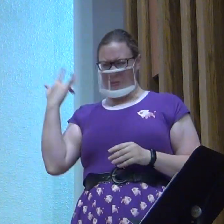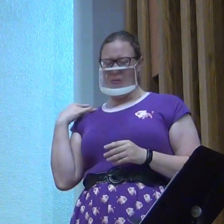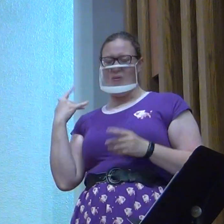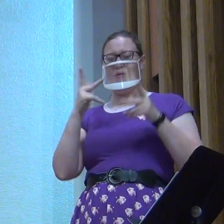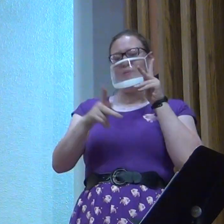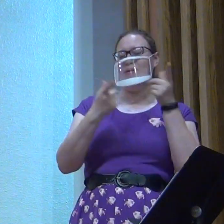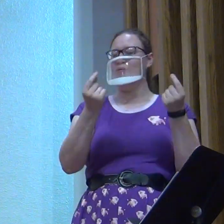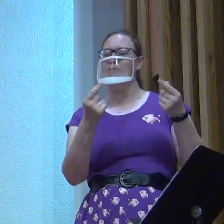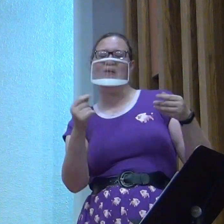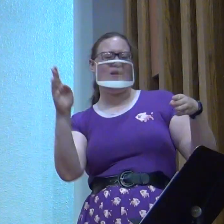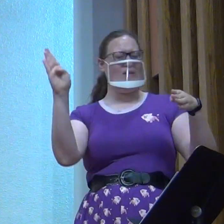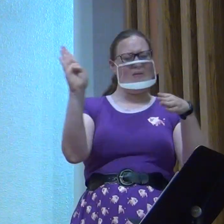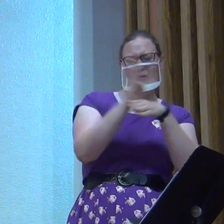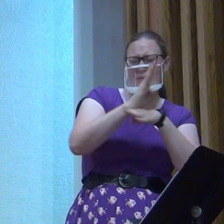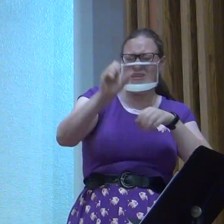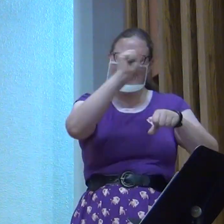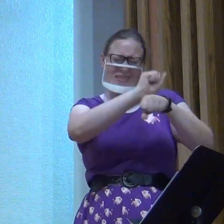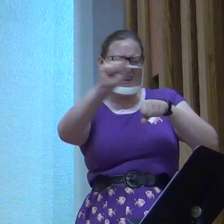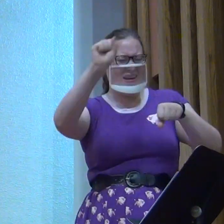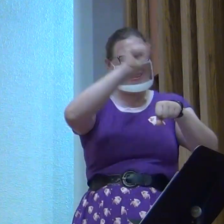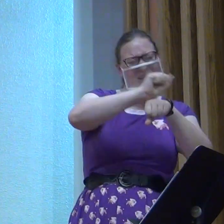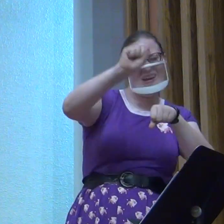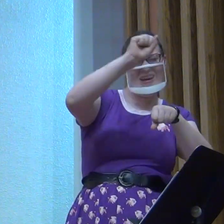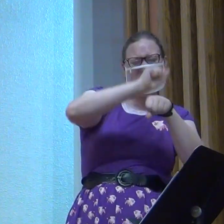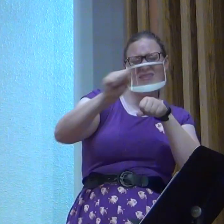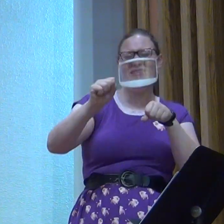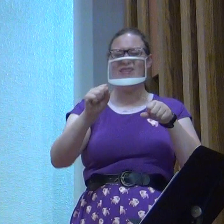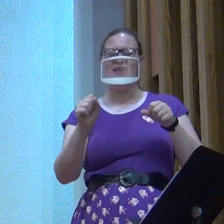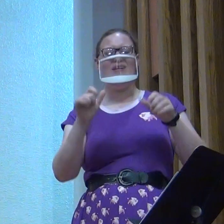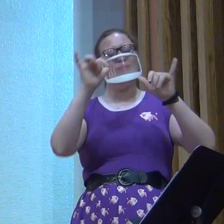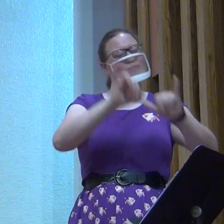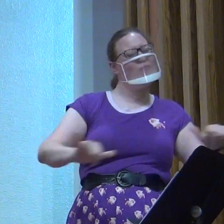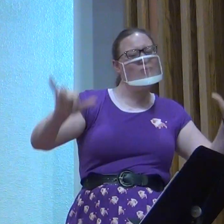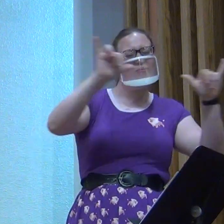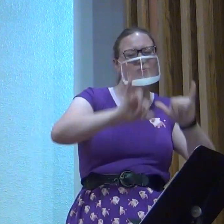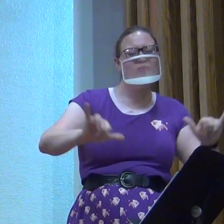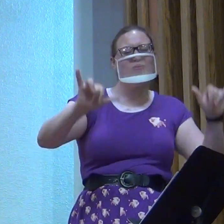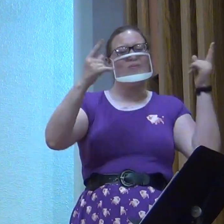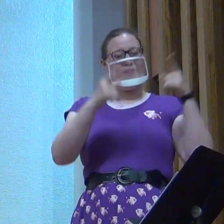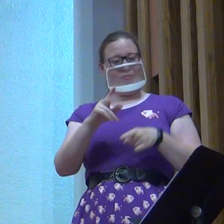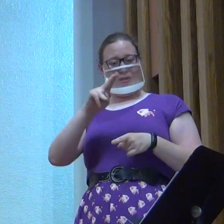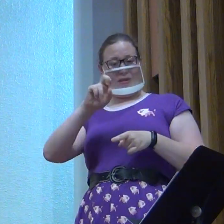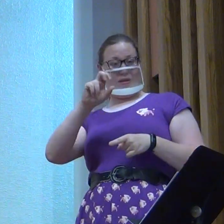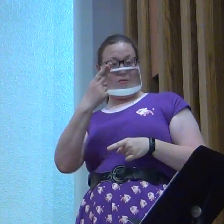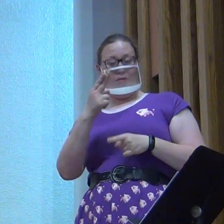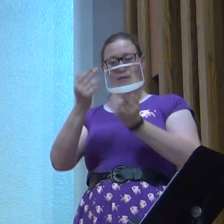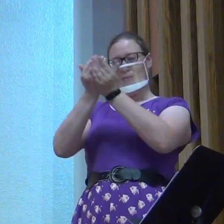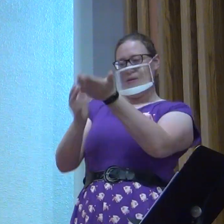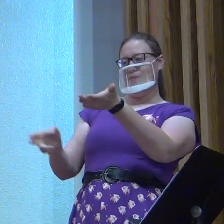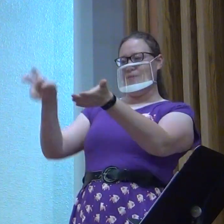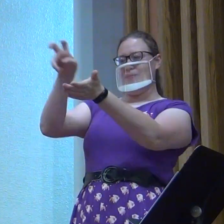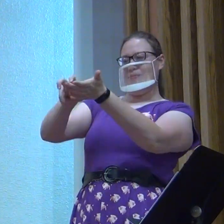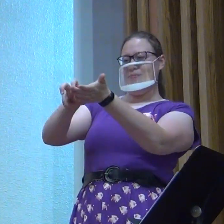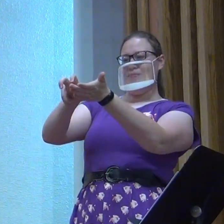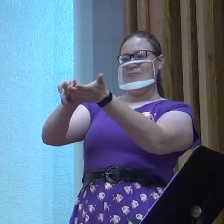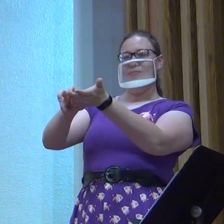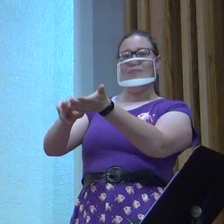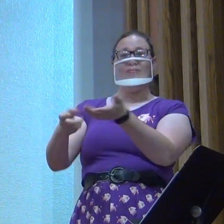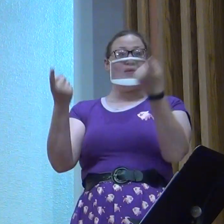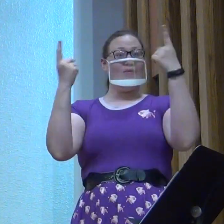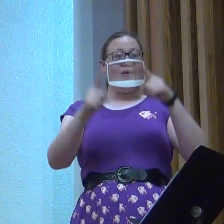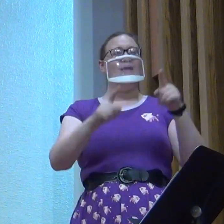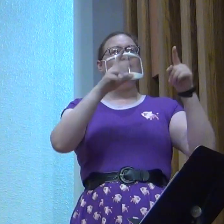in marriage up to the day Noah entered the ark. Then the flood came